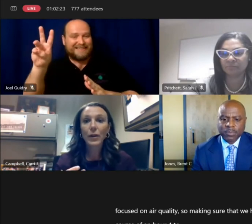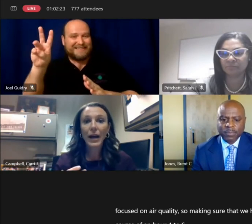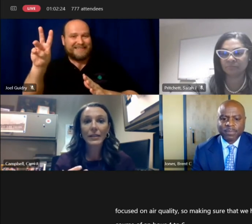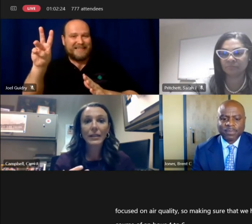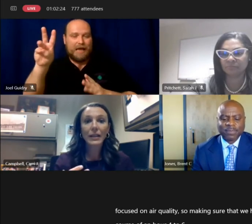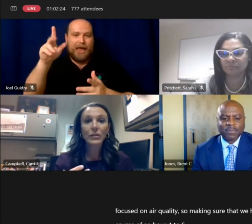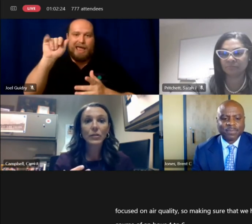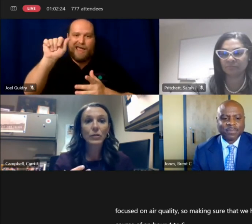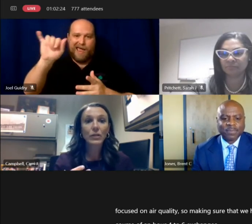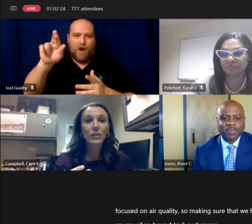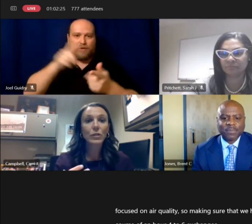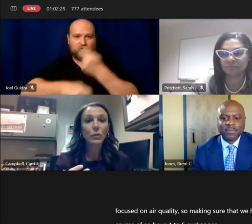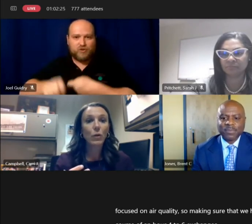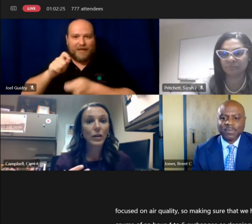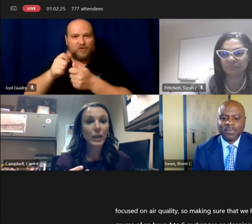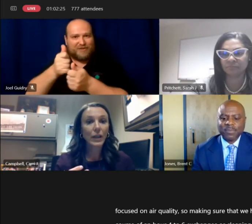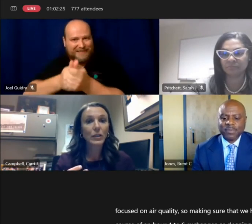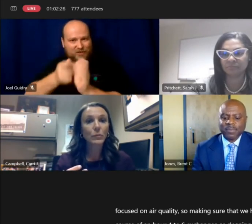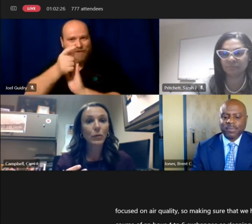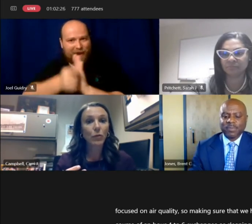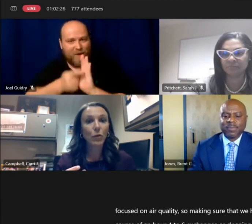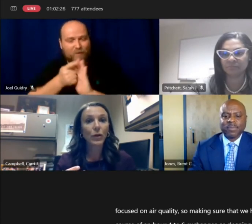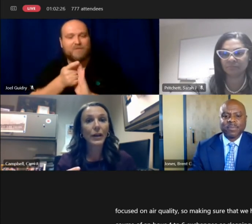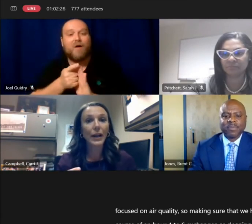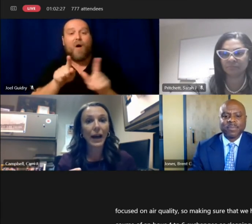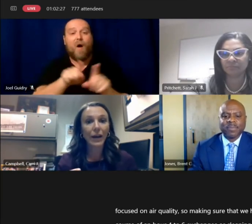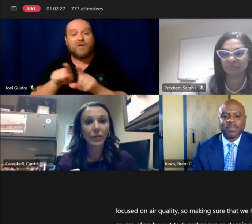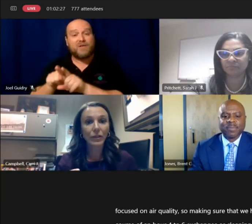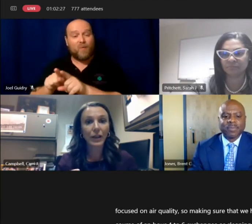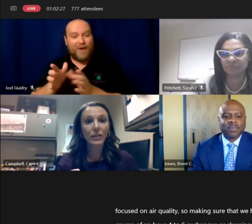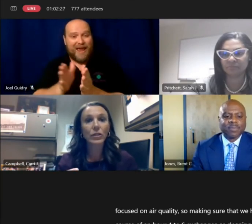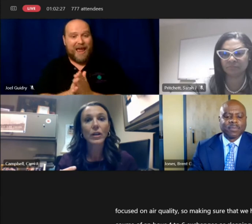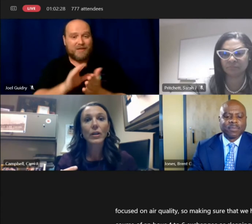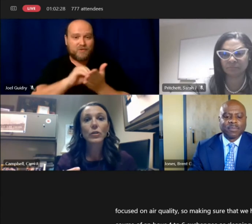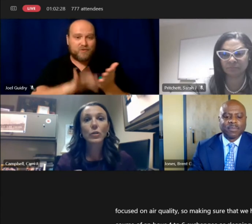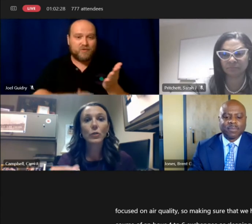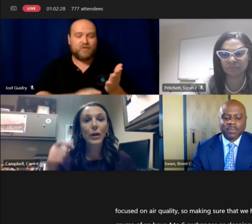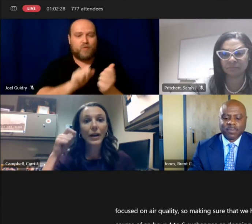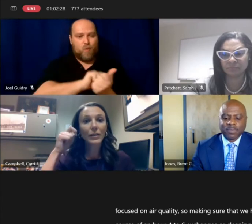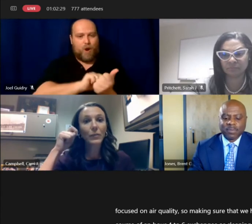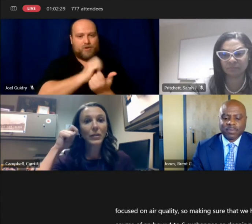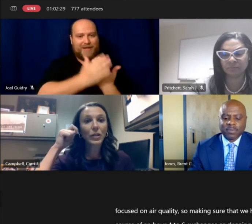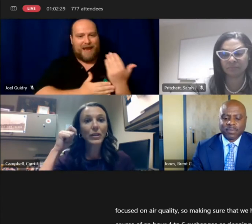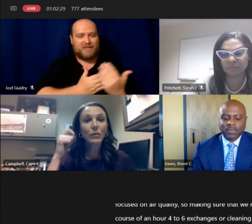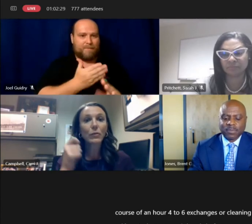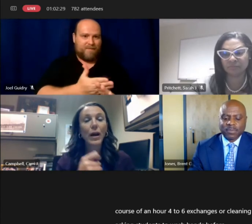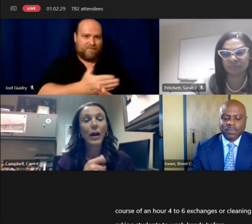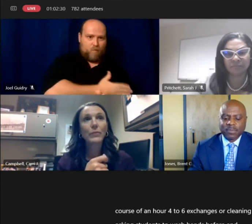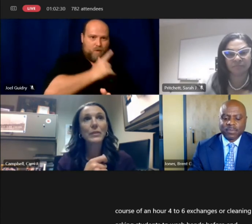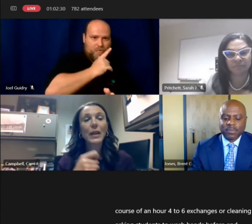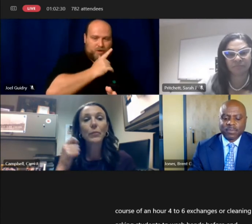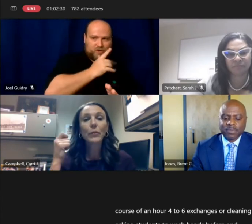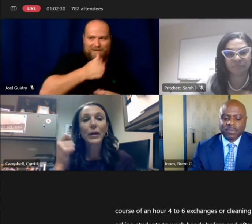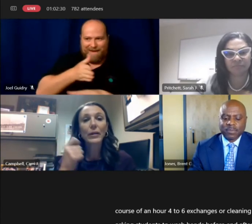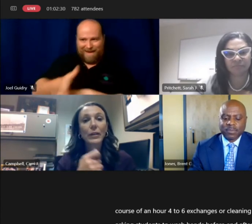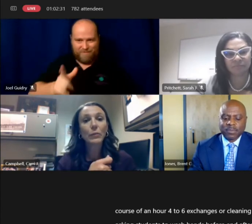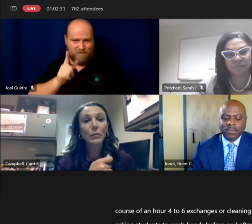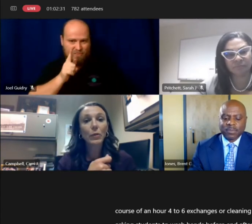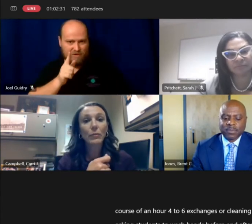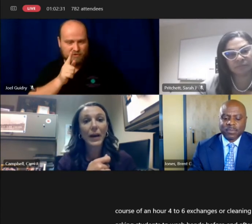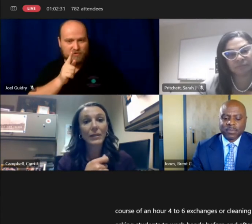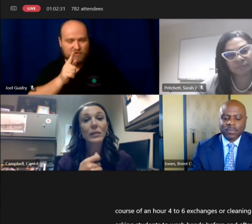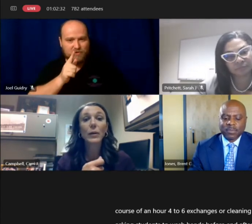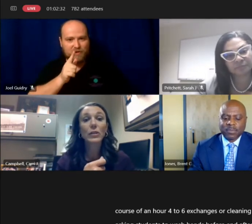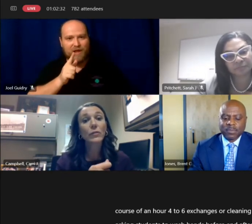also asking students to wash hands before and after lunch, to, as mentioned, temporarily